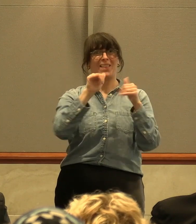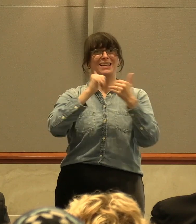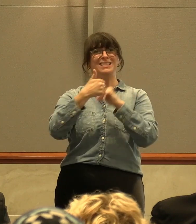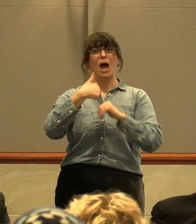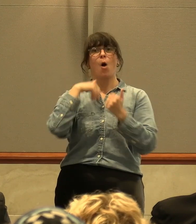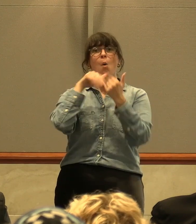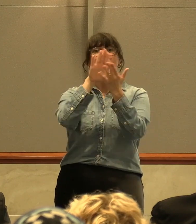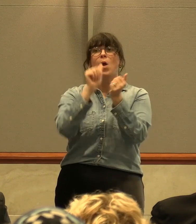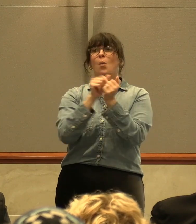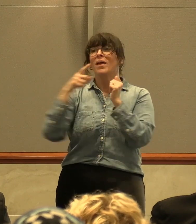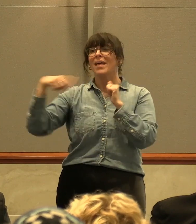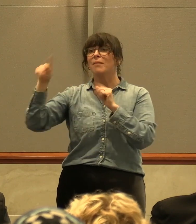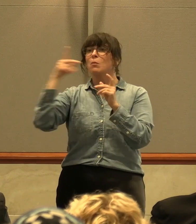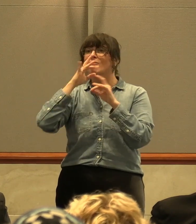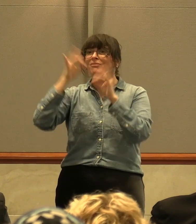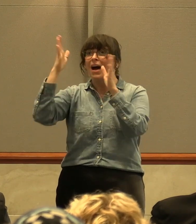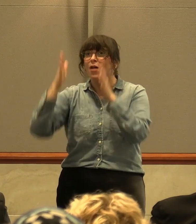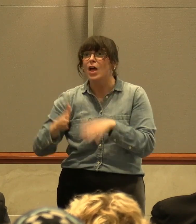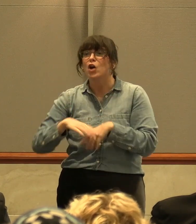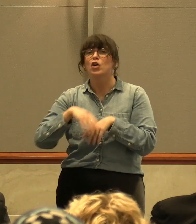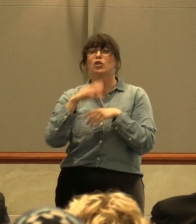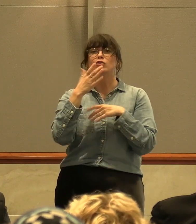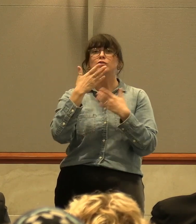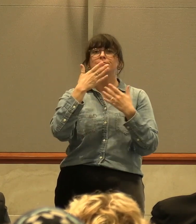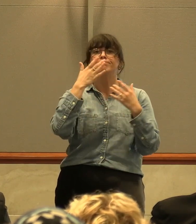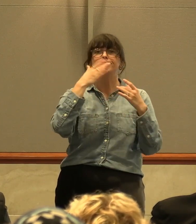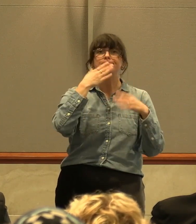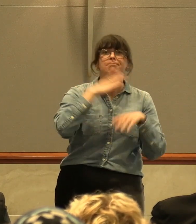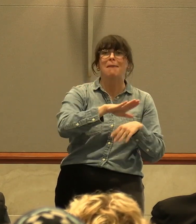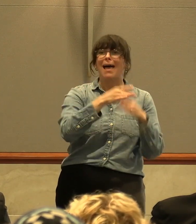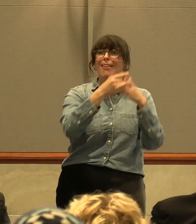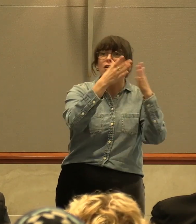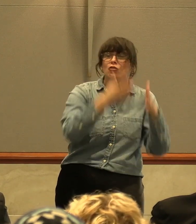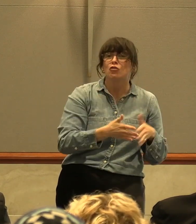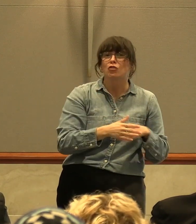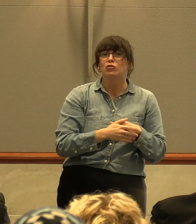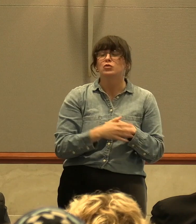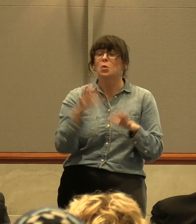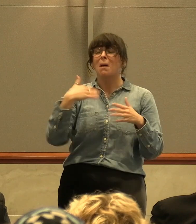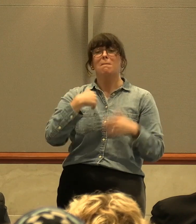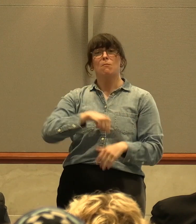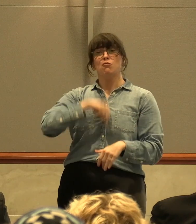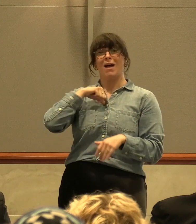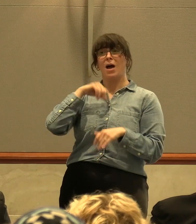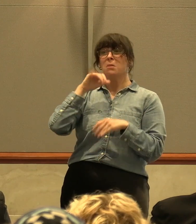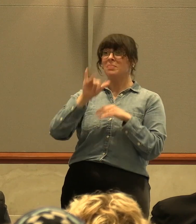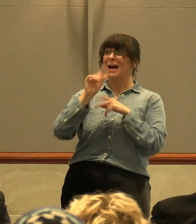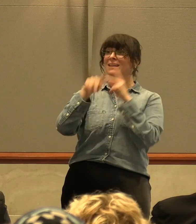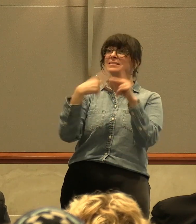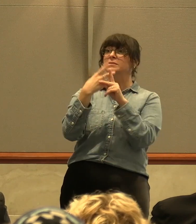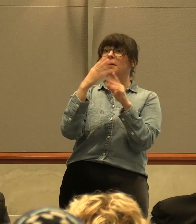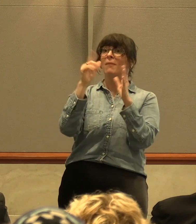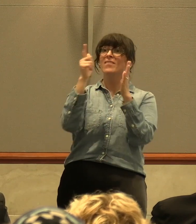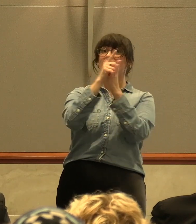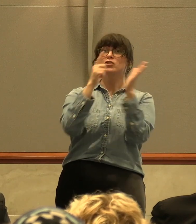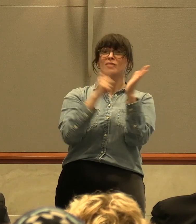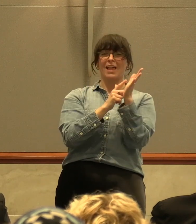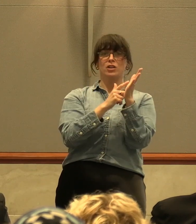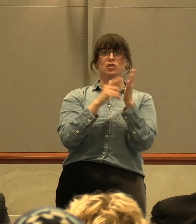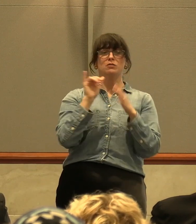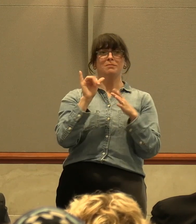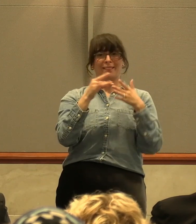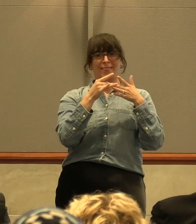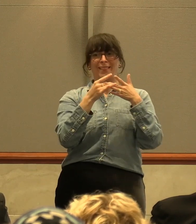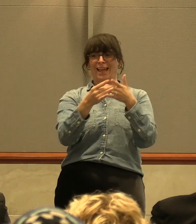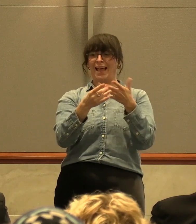human rights and corrupt leaders. So I am proud that that type of legislation has